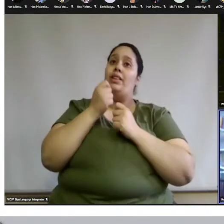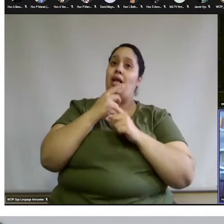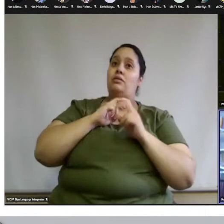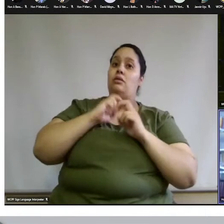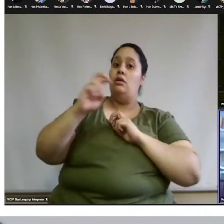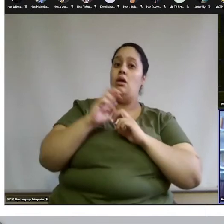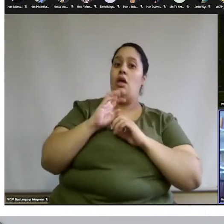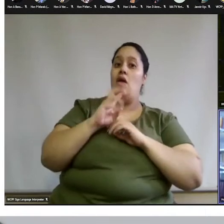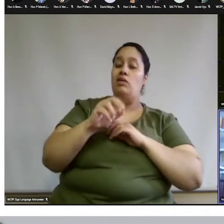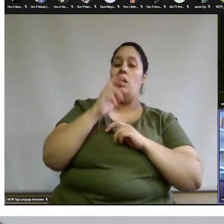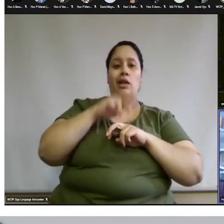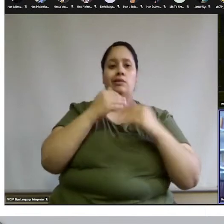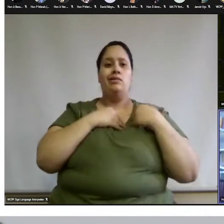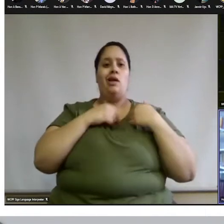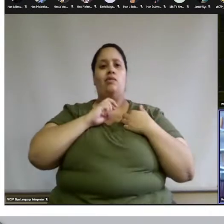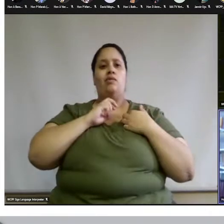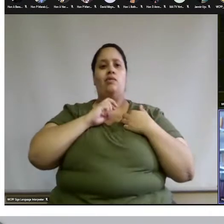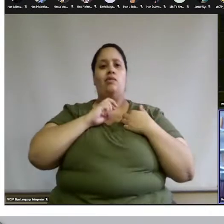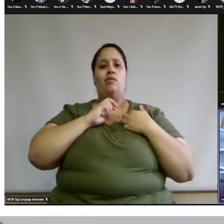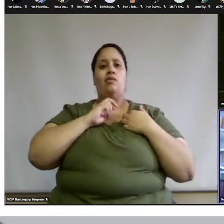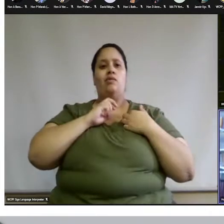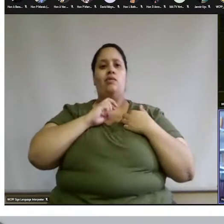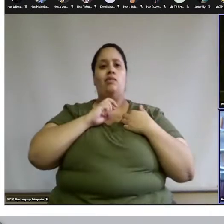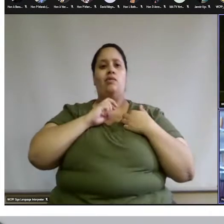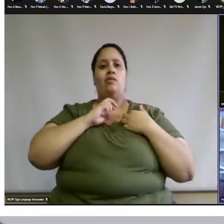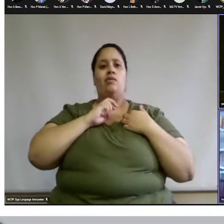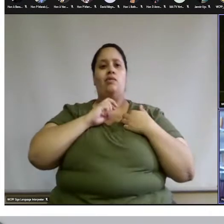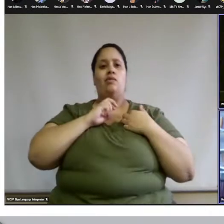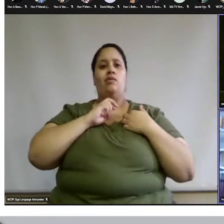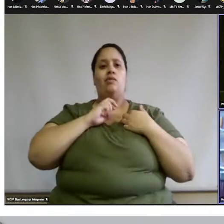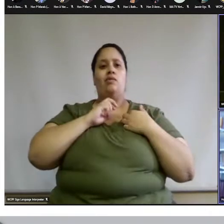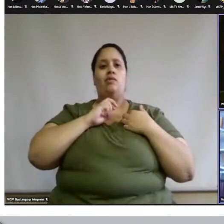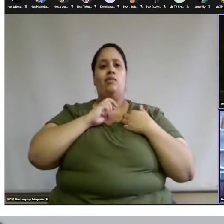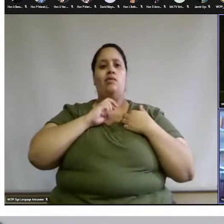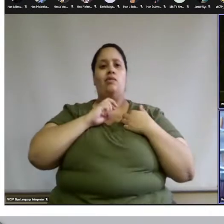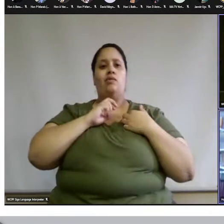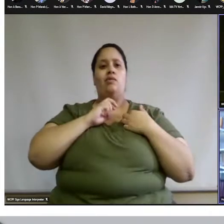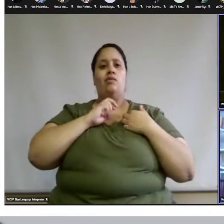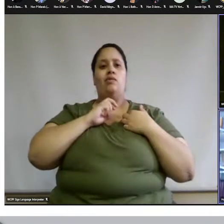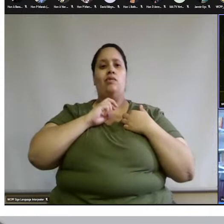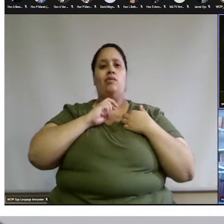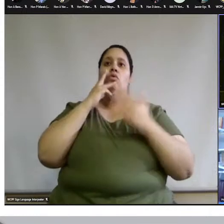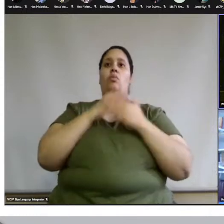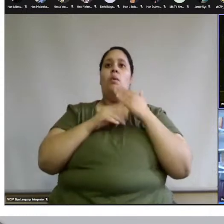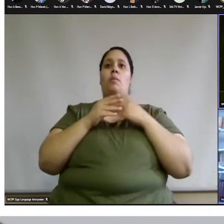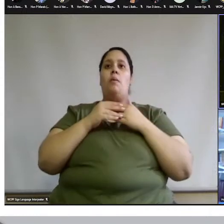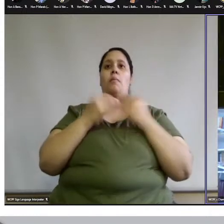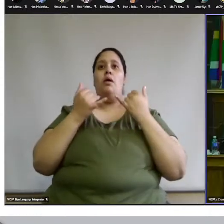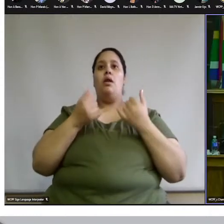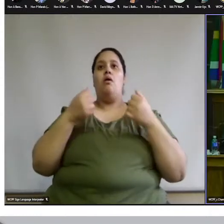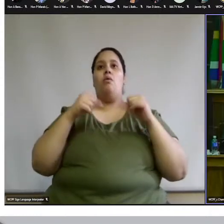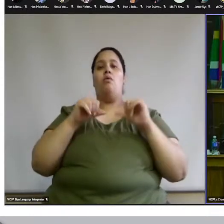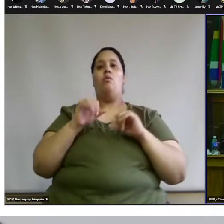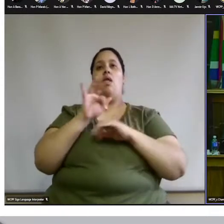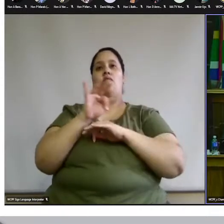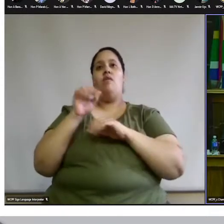to travel safely in the Western Cape. I thank you. Thank you, Honourable Member. And now I recognize the Freedom Front